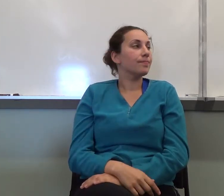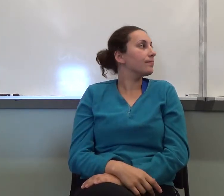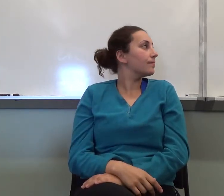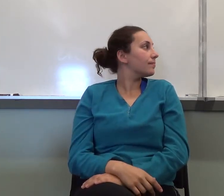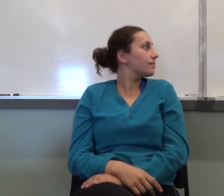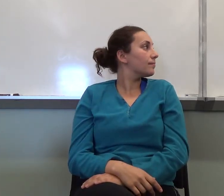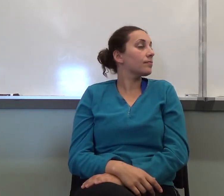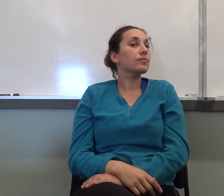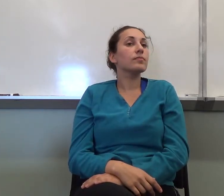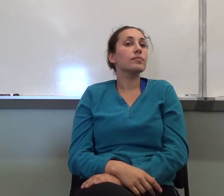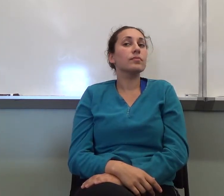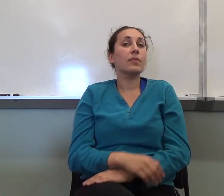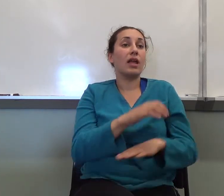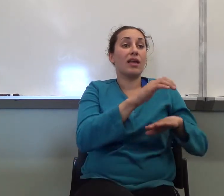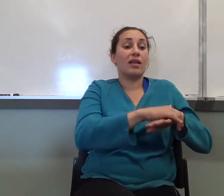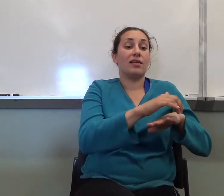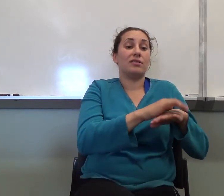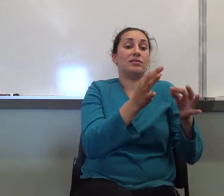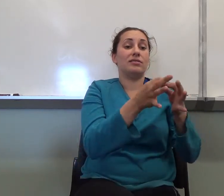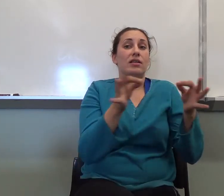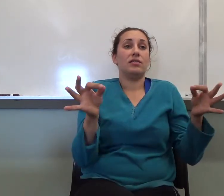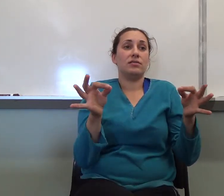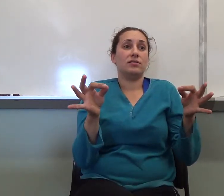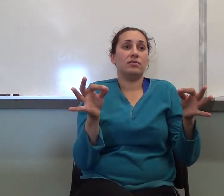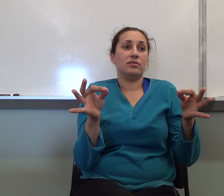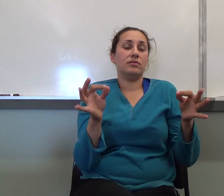English sentence which has an unknown. What is